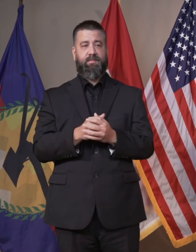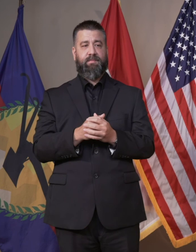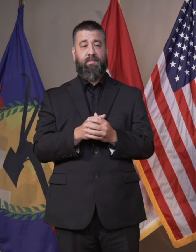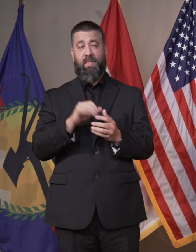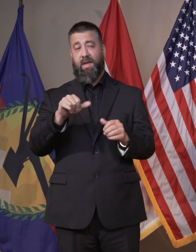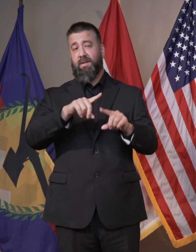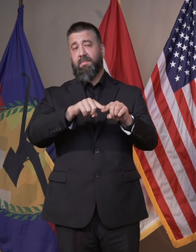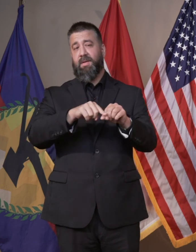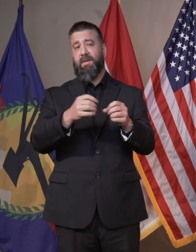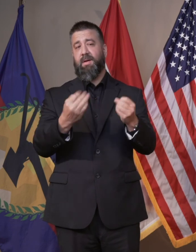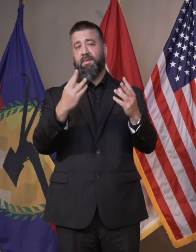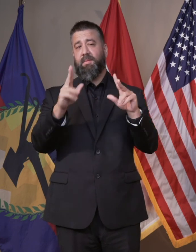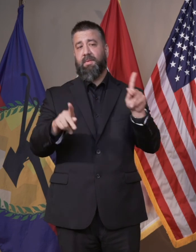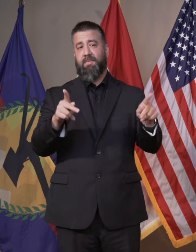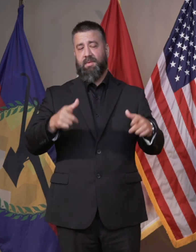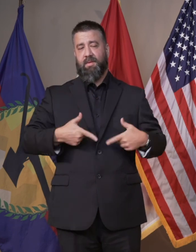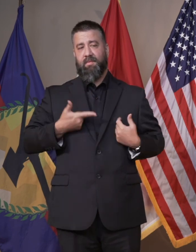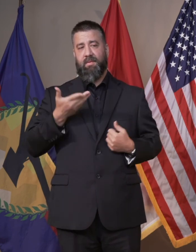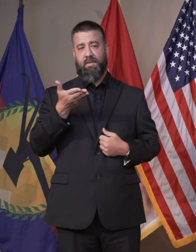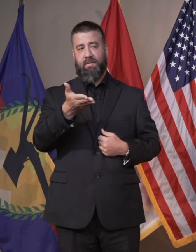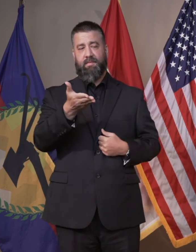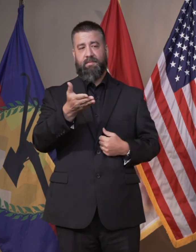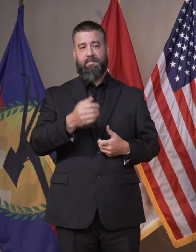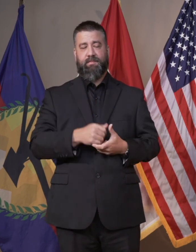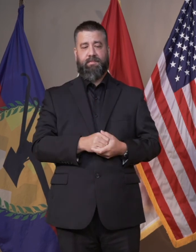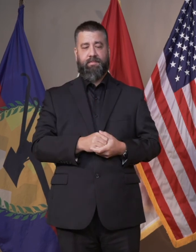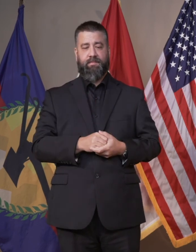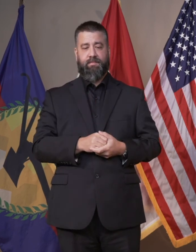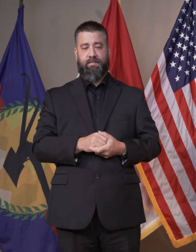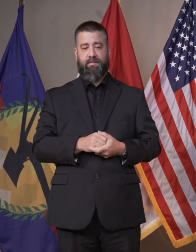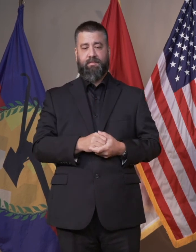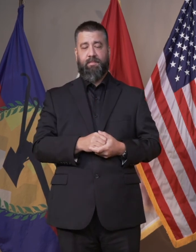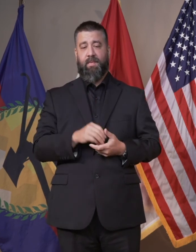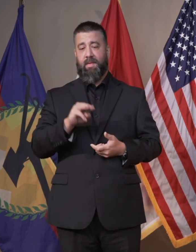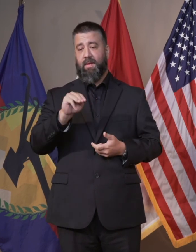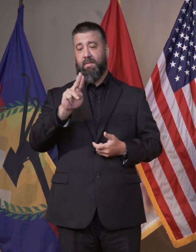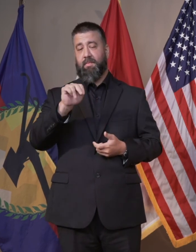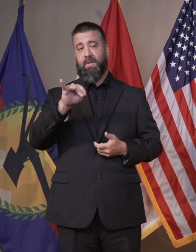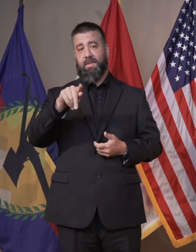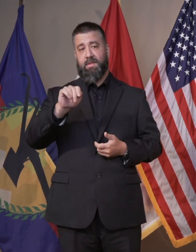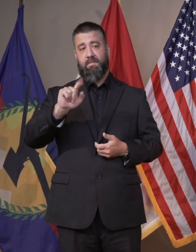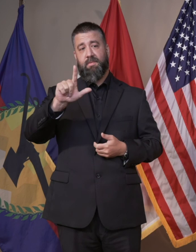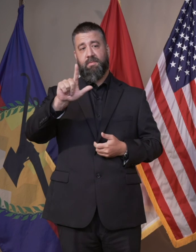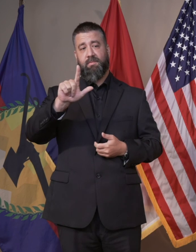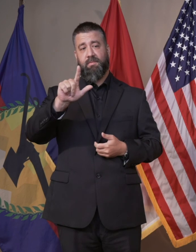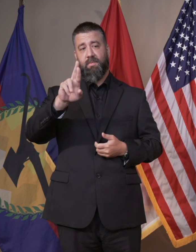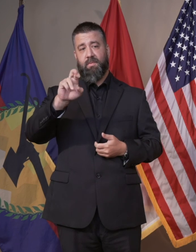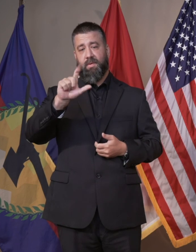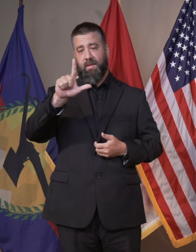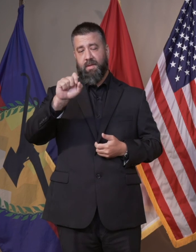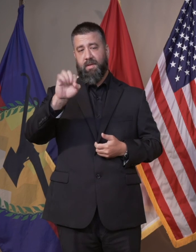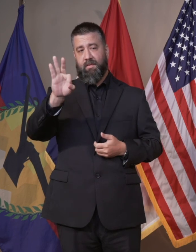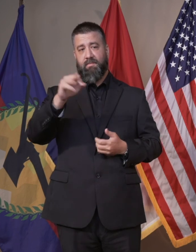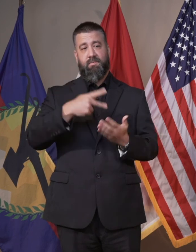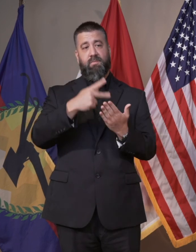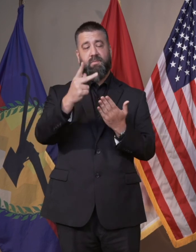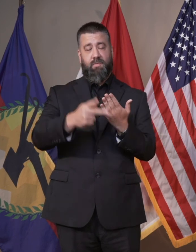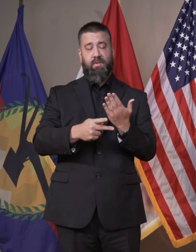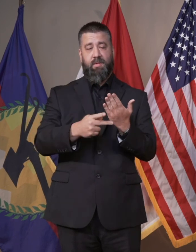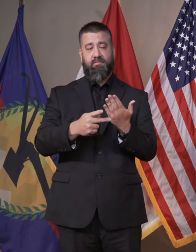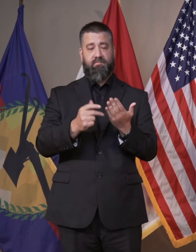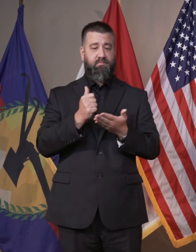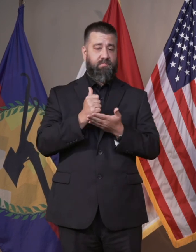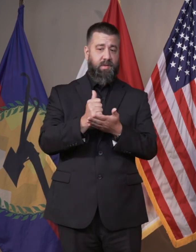will provide municipalities with reimbursement for certain eligible expenses, including public safety and